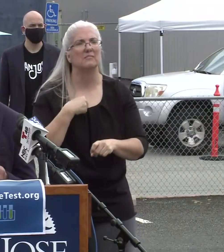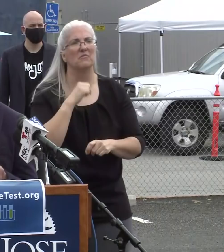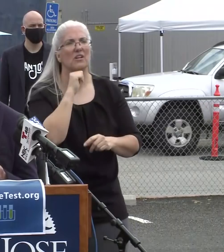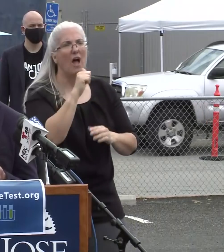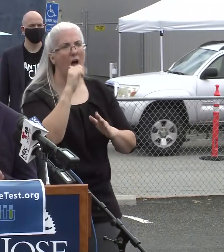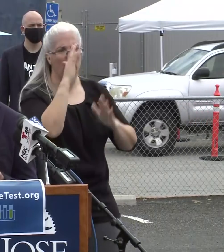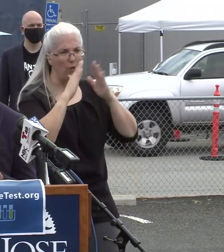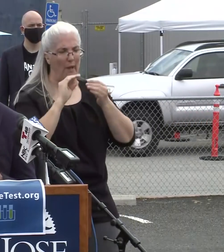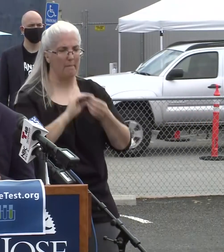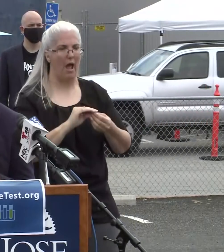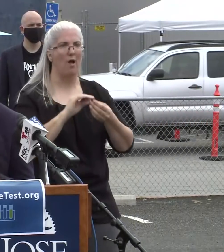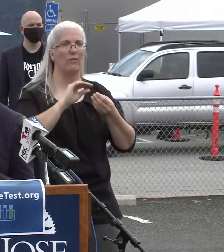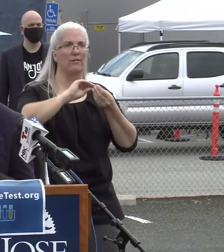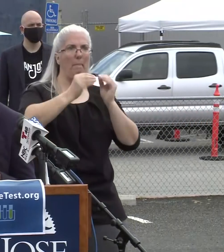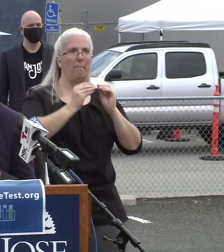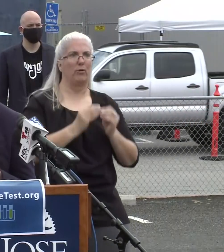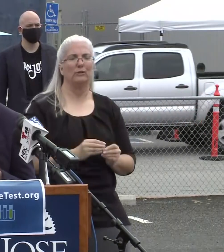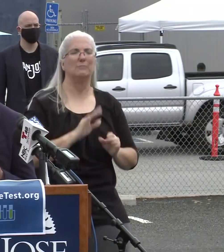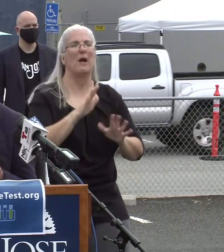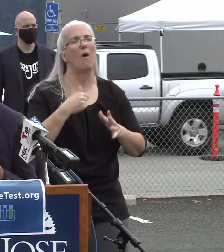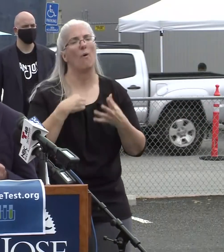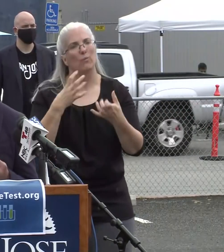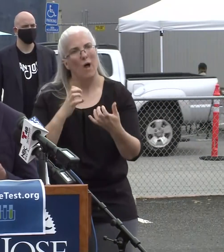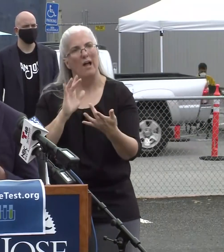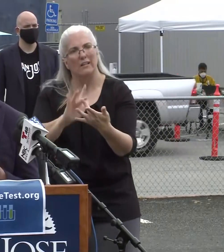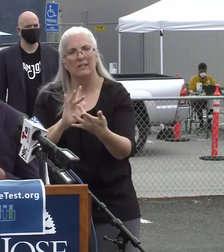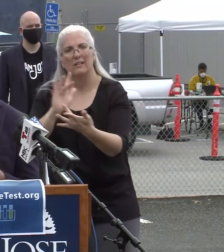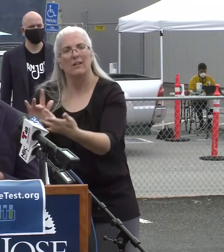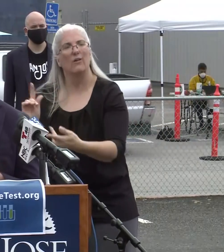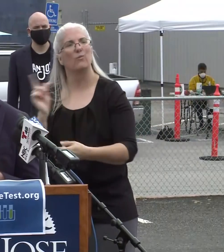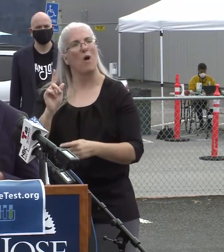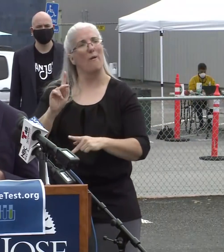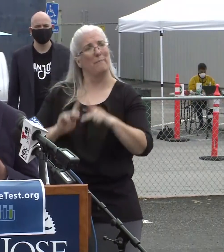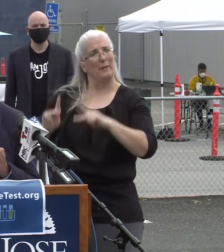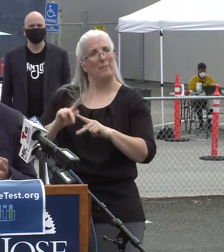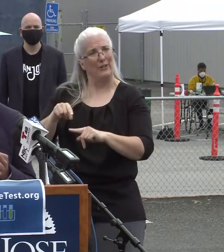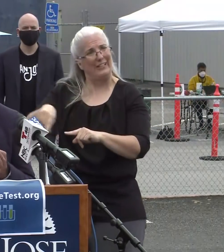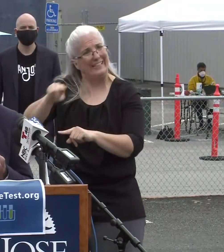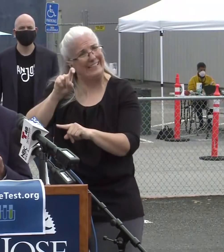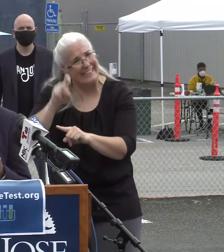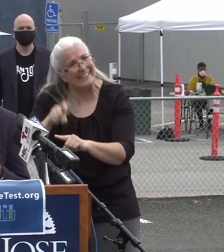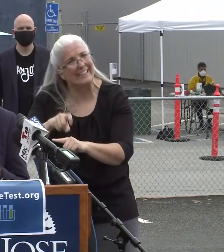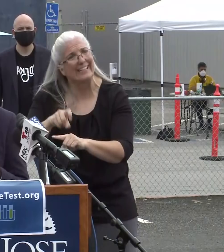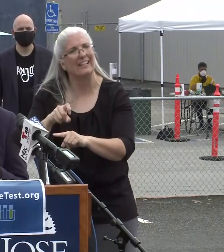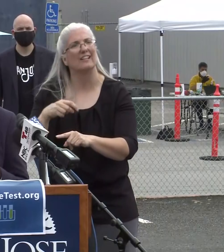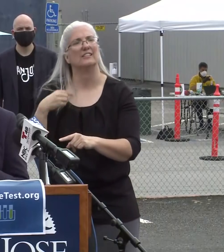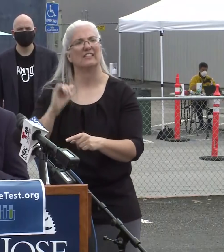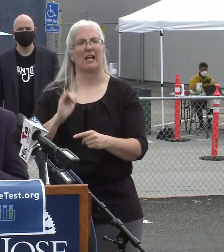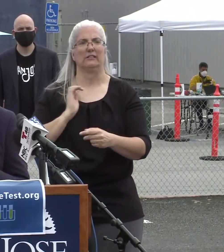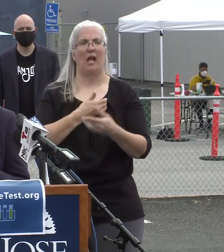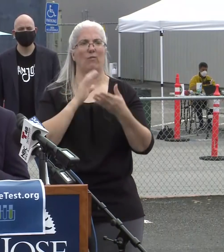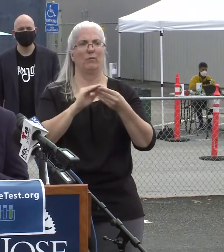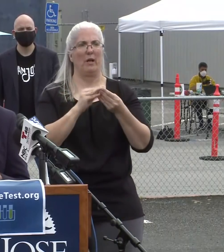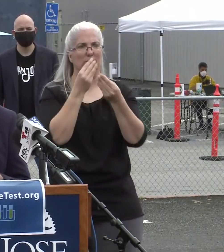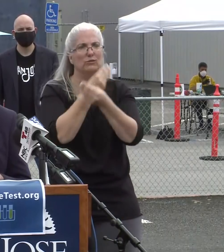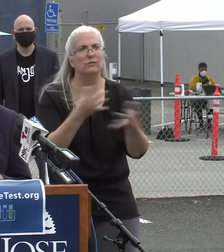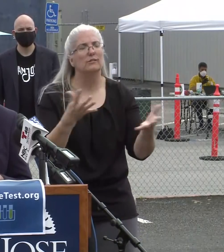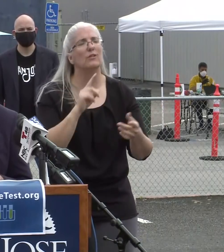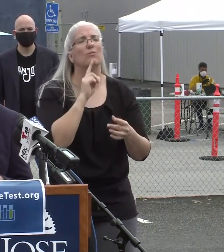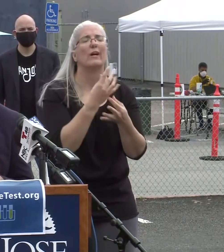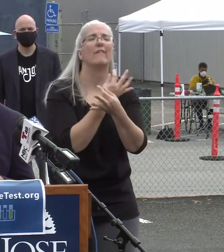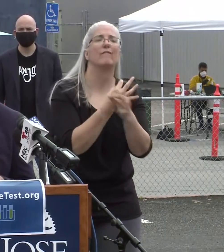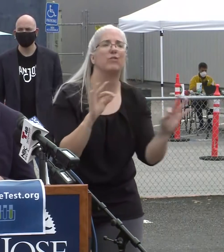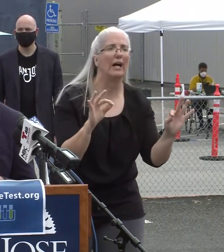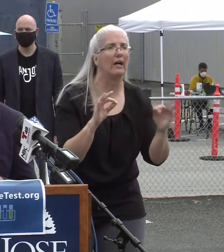more concerned of where we're testing. So that's the most important thing. So that's our message: free, easy, and safe. Come out and be